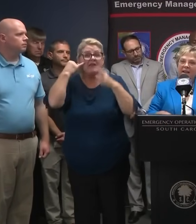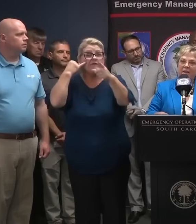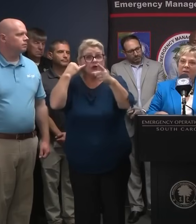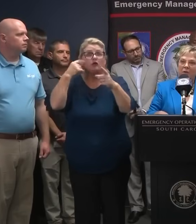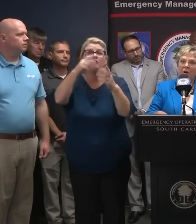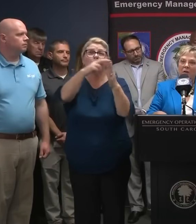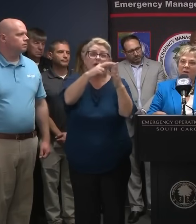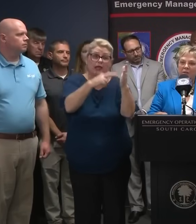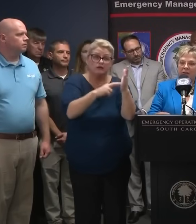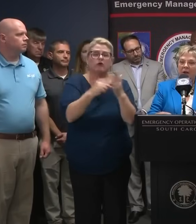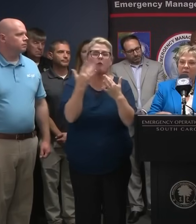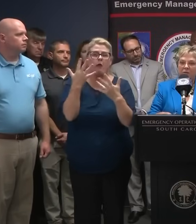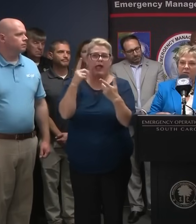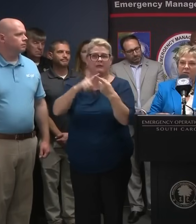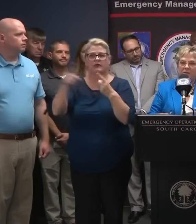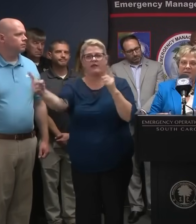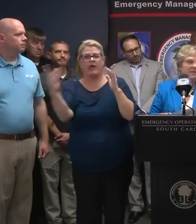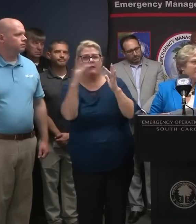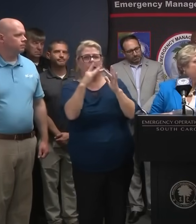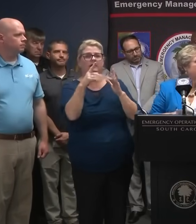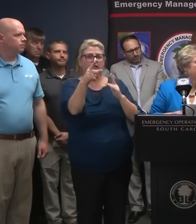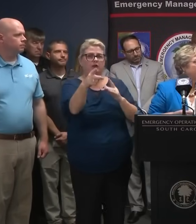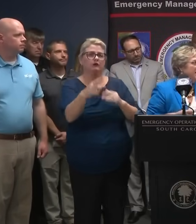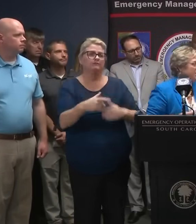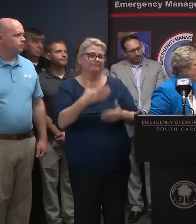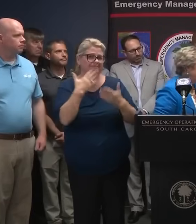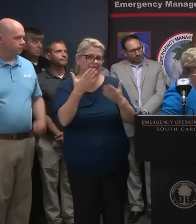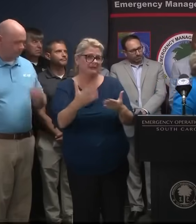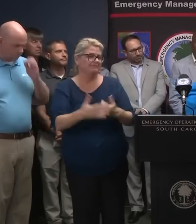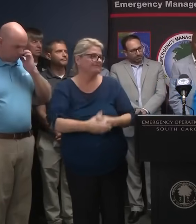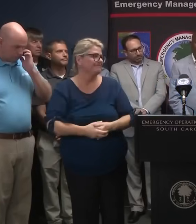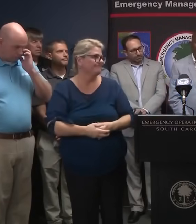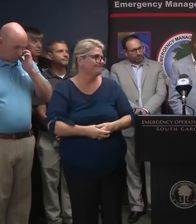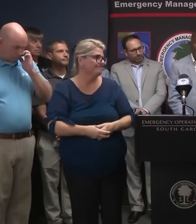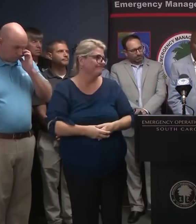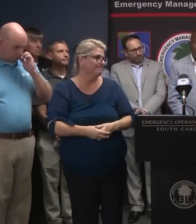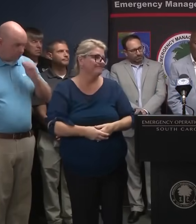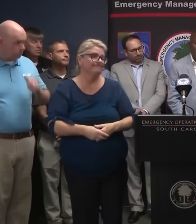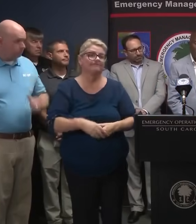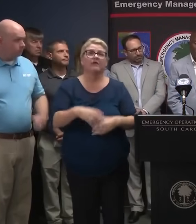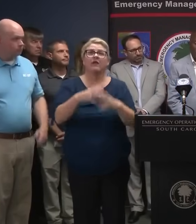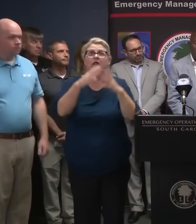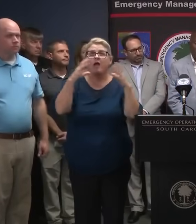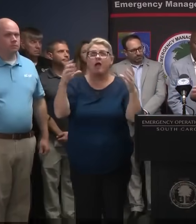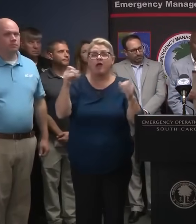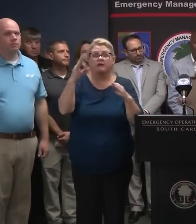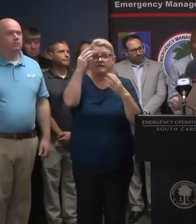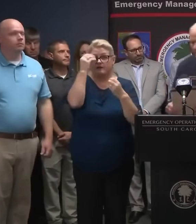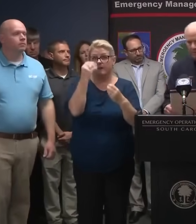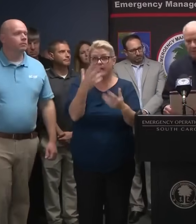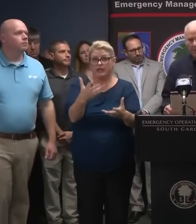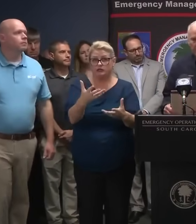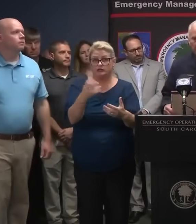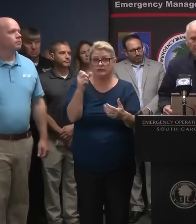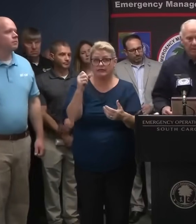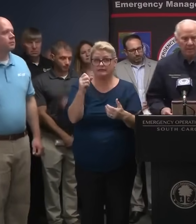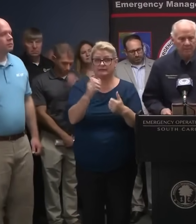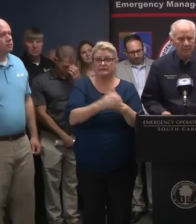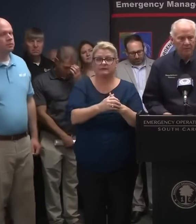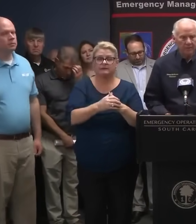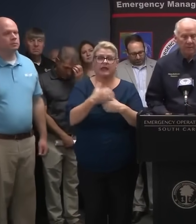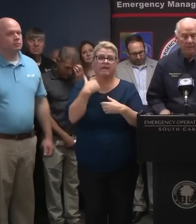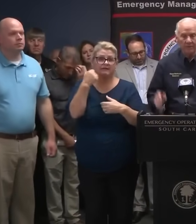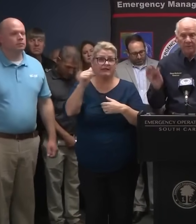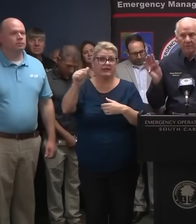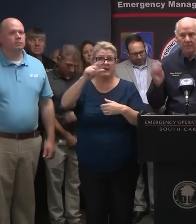Again, thank you for all of the offers for assistance. Thank you, Governor. Thank you, Mayor. Well, that's a lot of information. Does anybody have